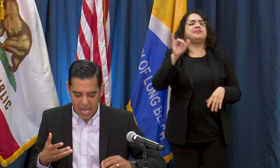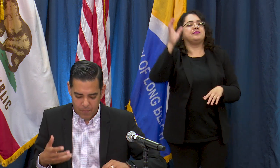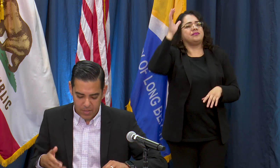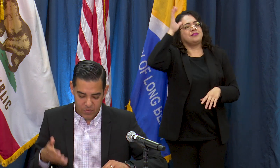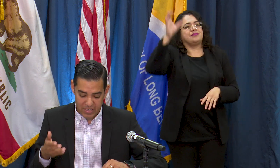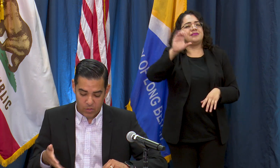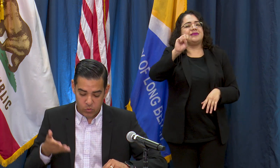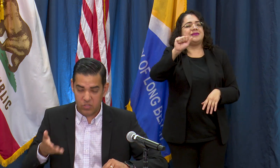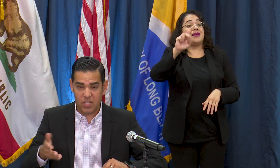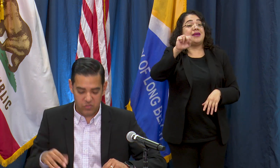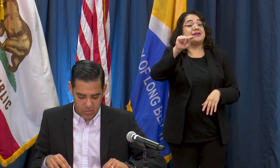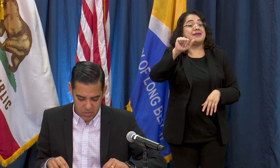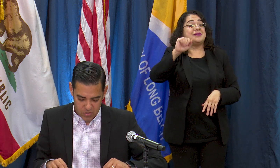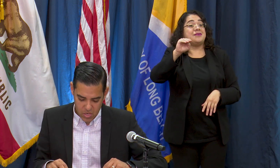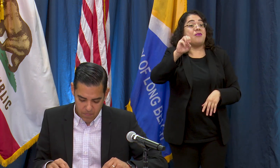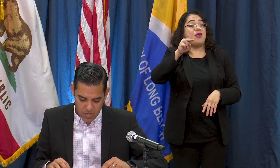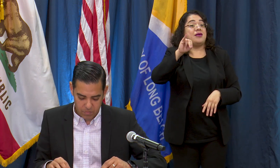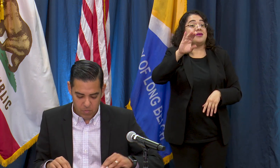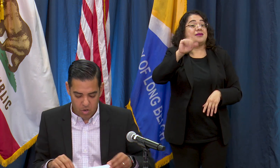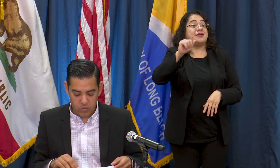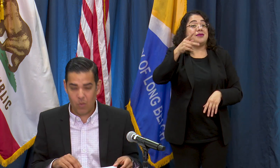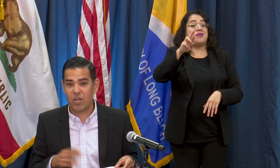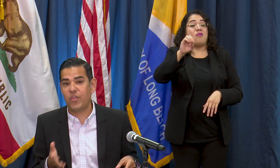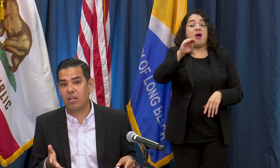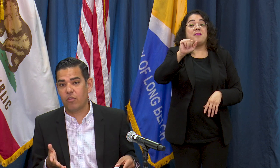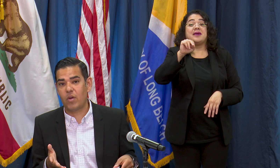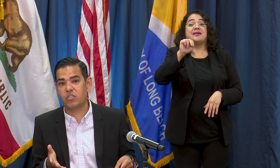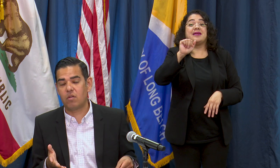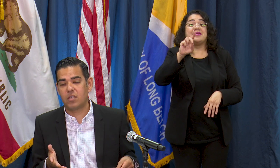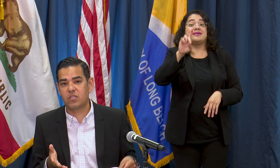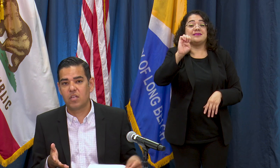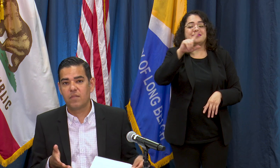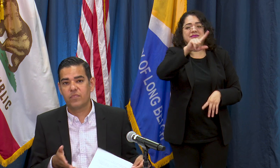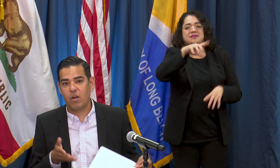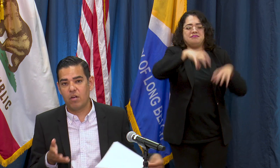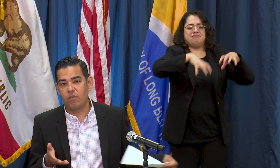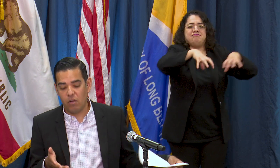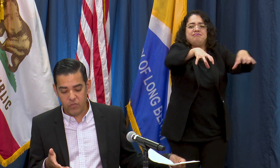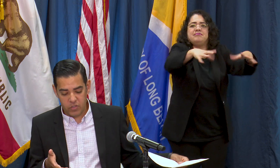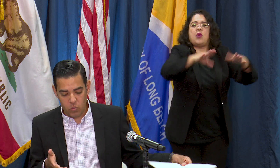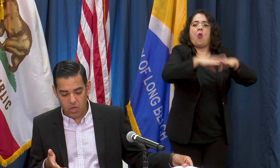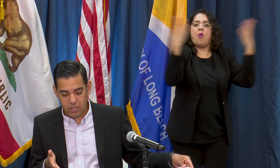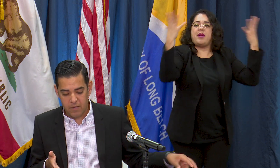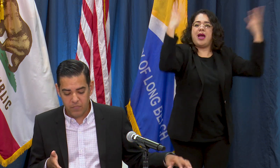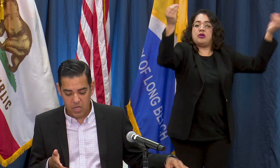of work happening. The council's discussing this tomorrow. And so I want to thank all the restaurants